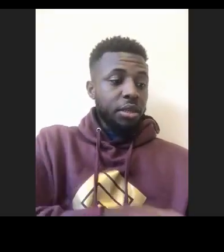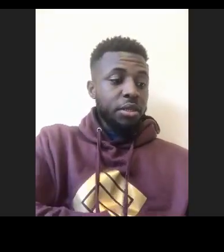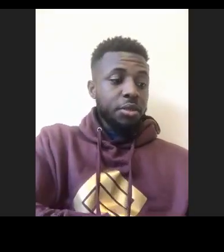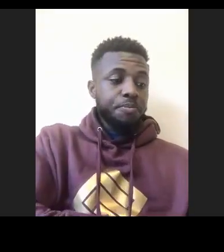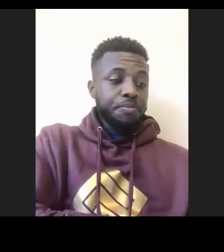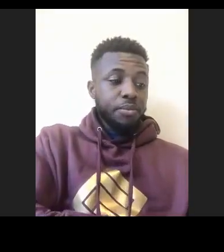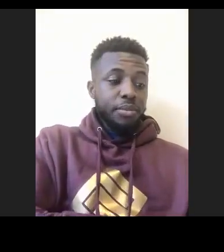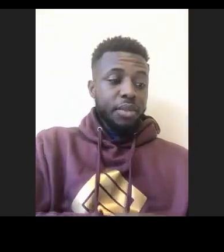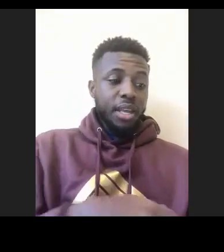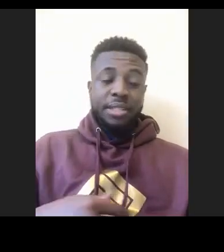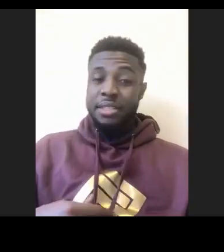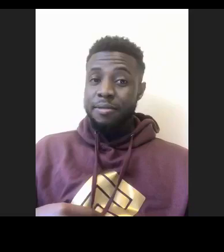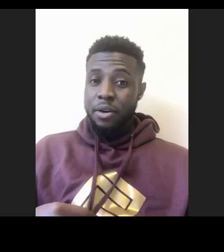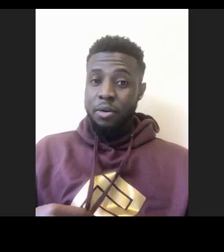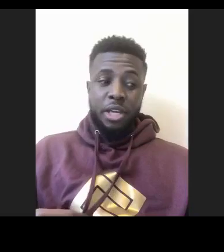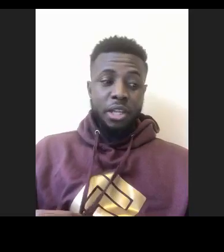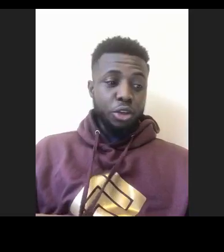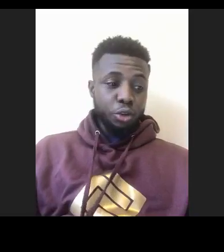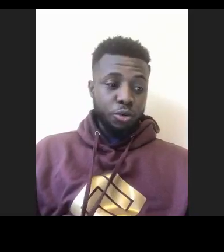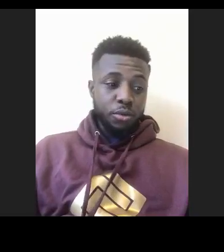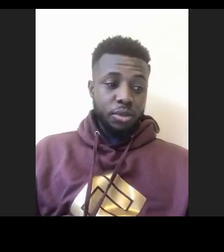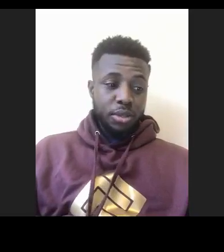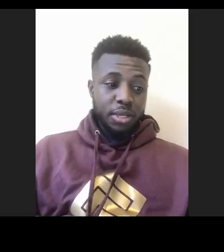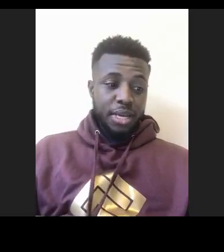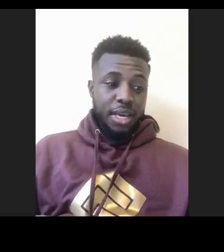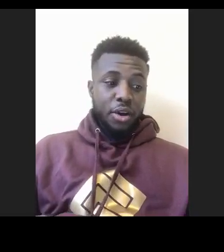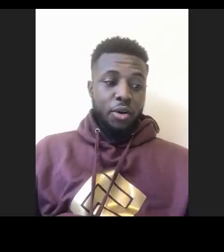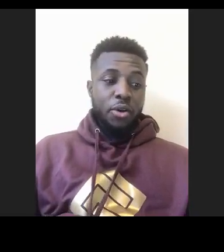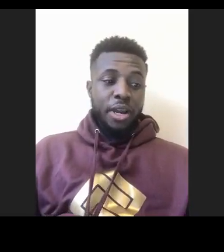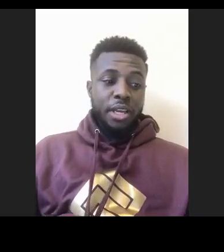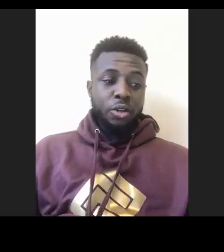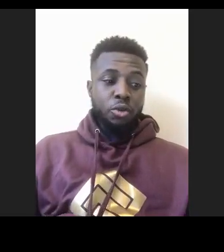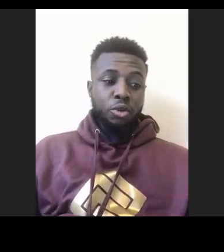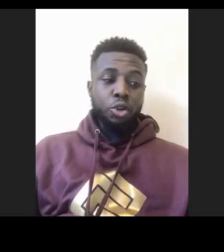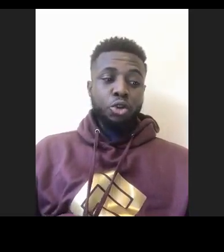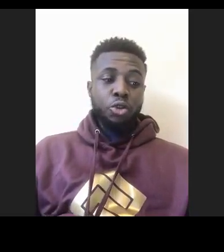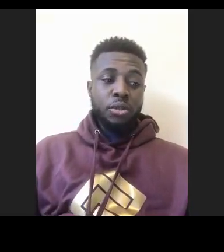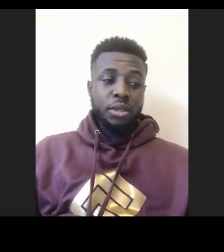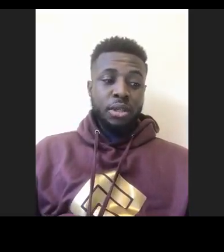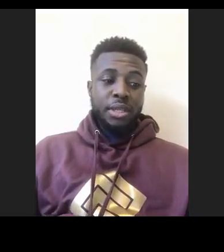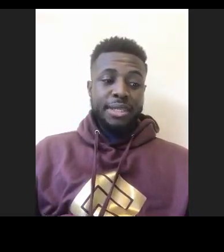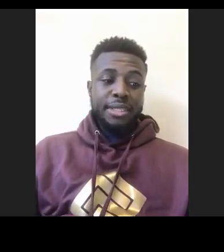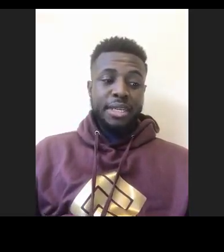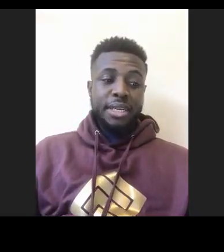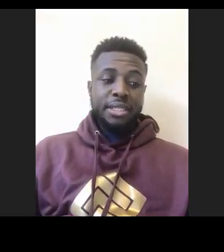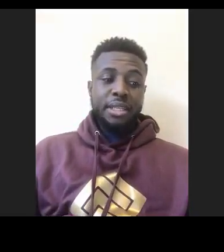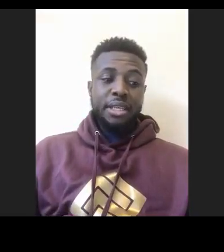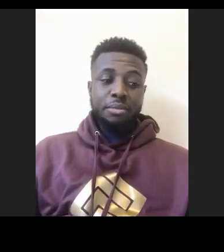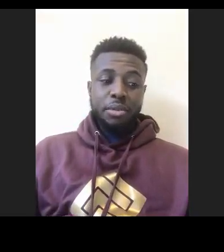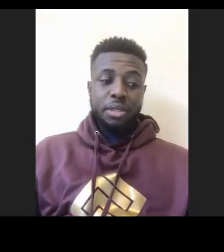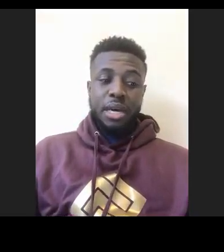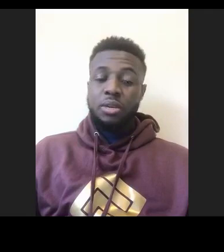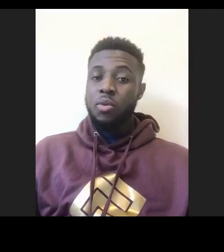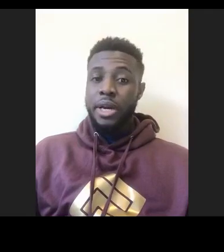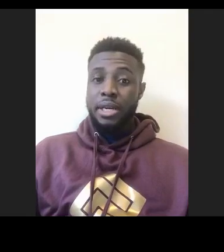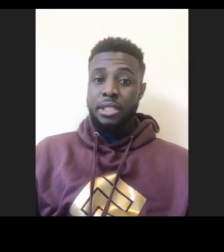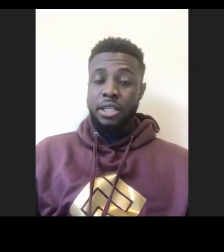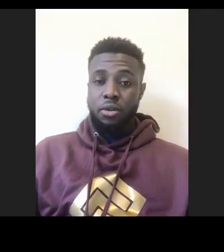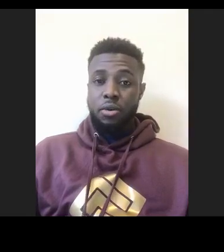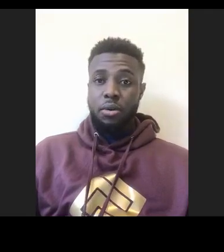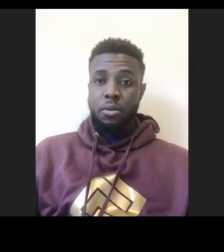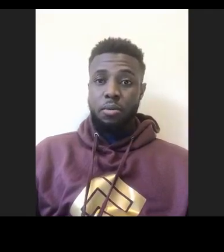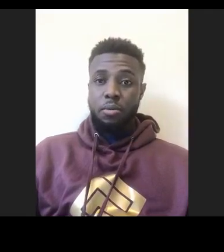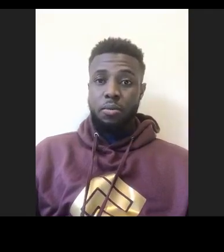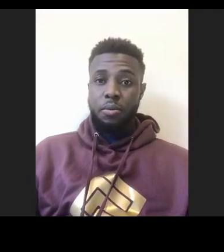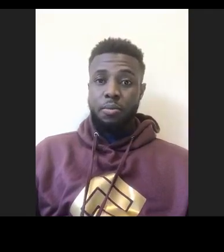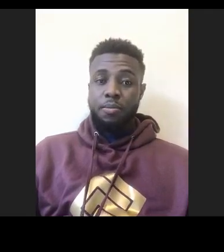part says development issues connected to your chosen CSC themes and the wider